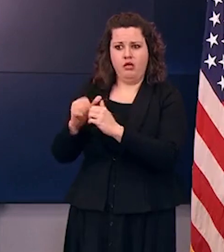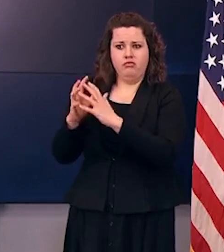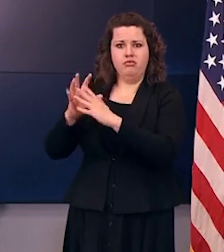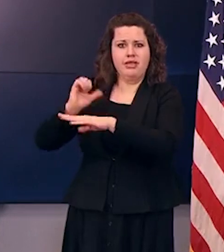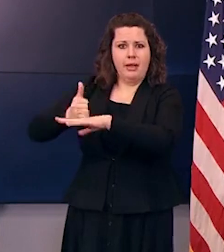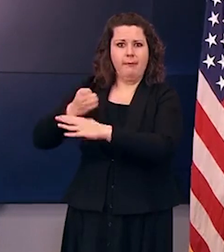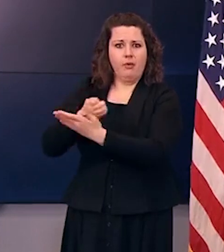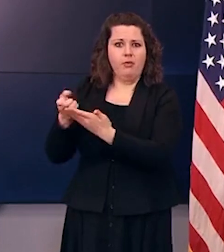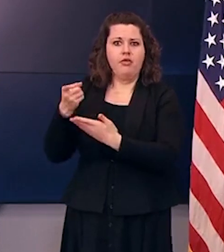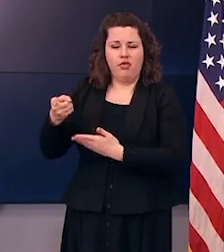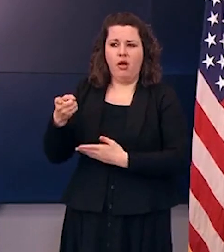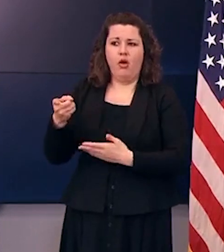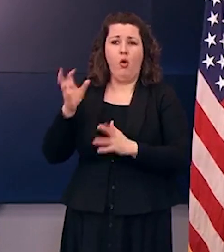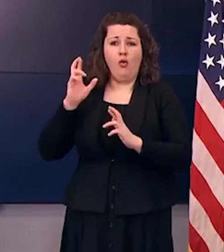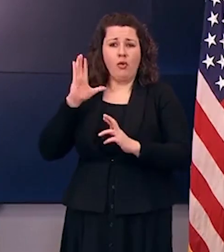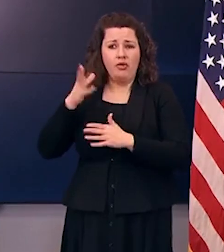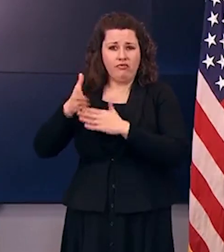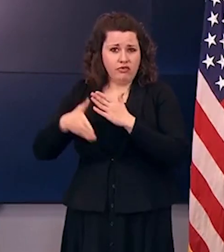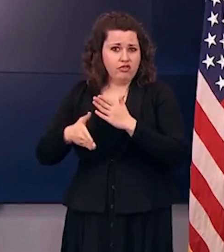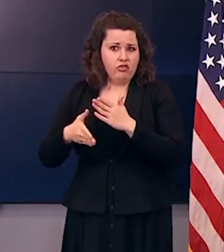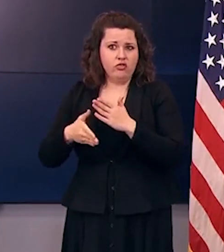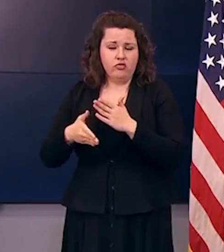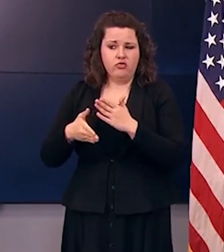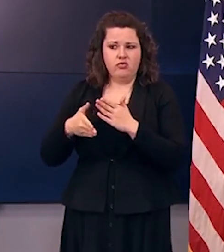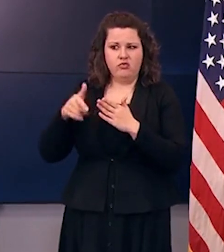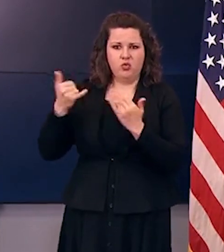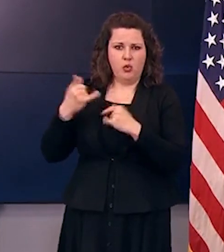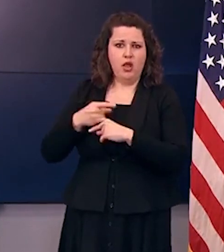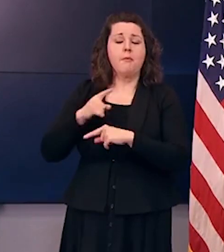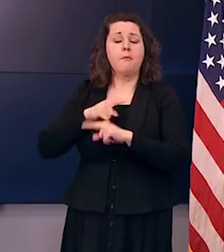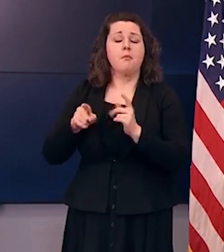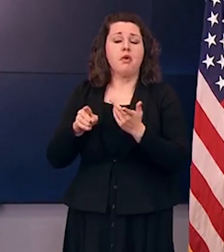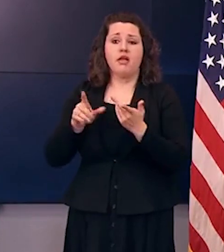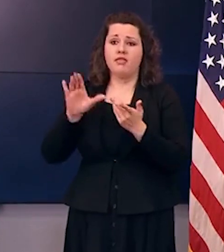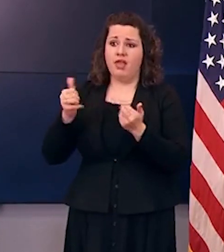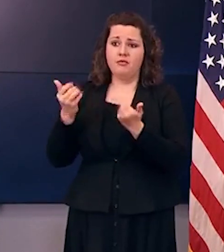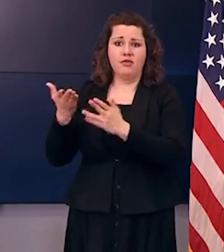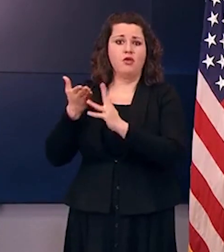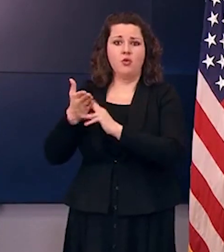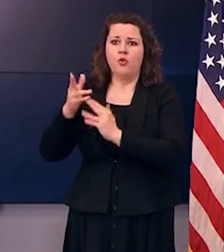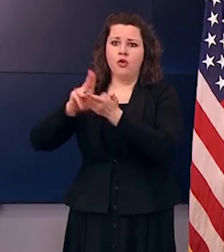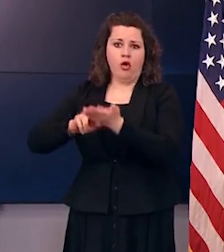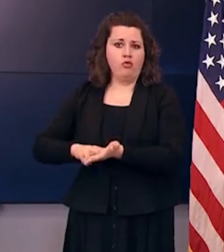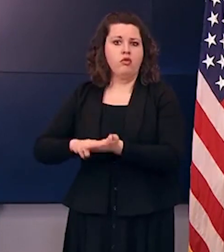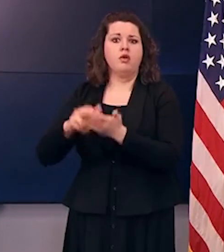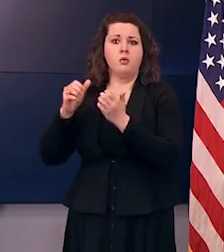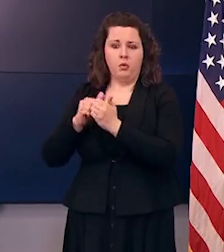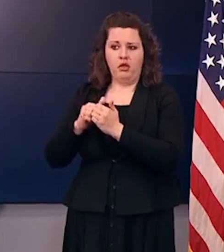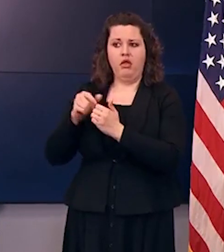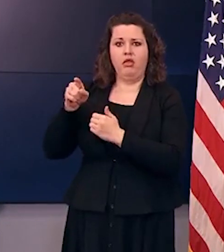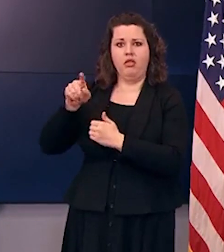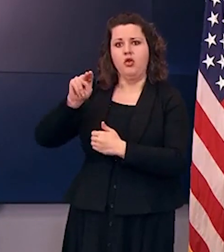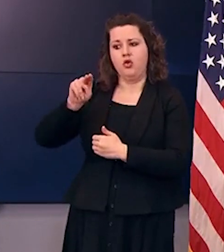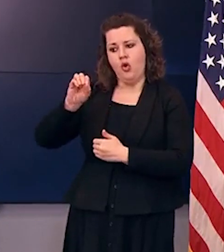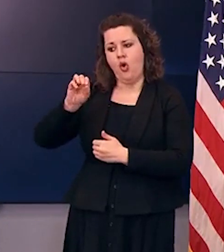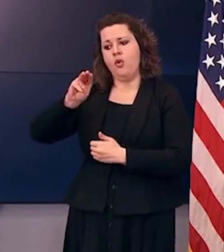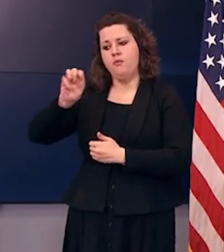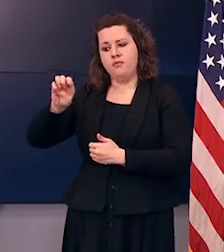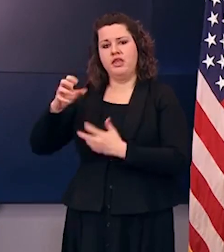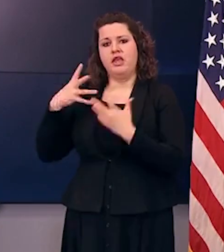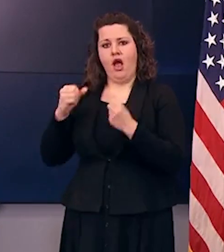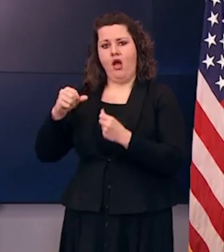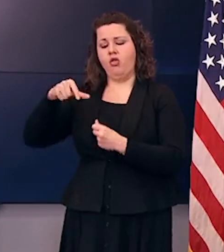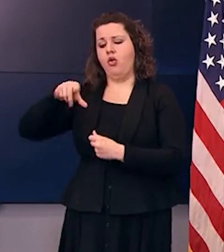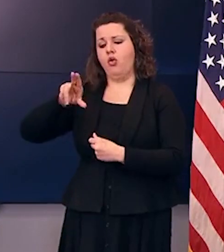that done, at least the parameters set up by the end of the day. But that is all provided through the contract with Nomi Health, Qualtrics,